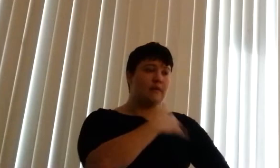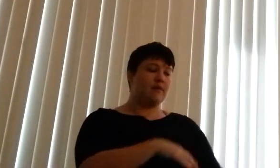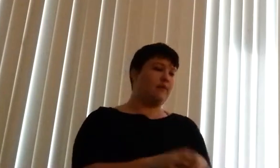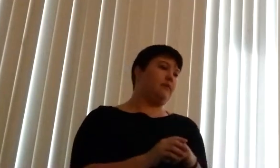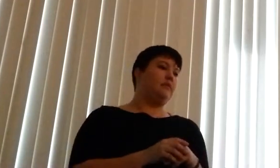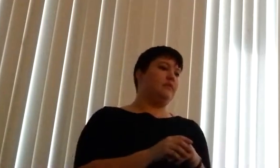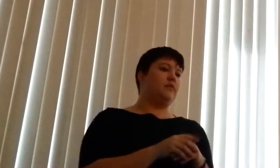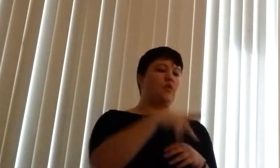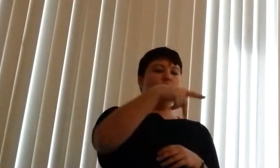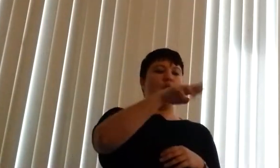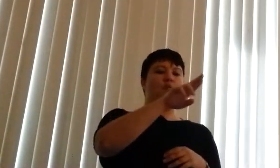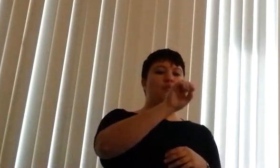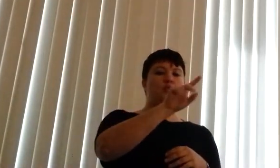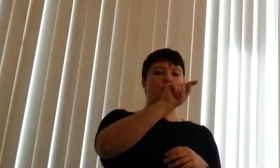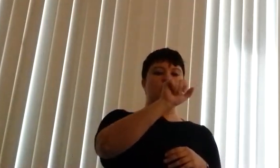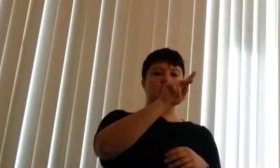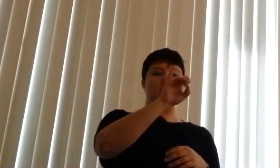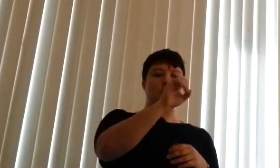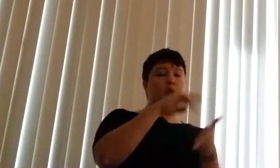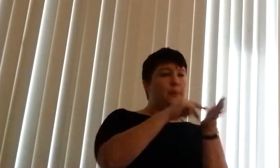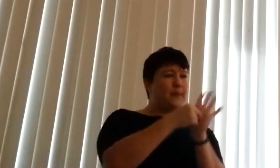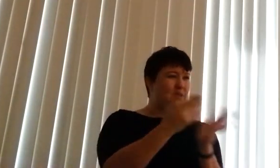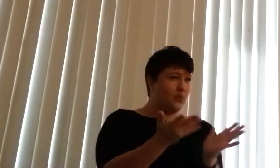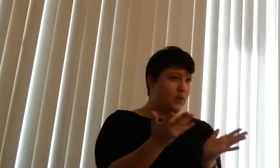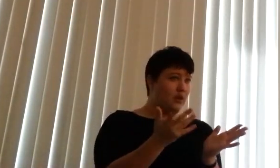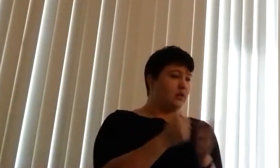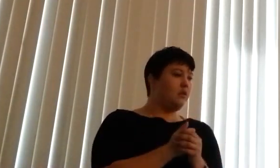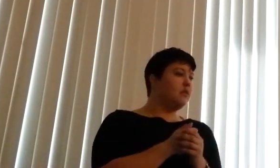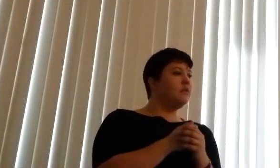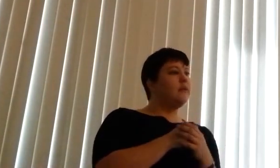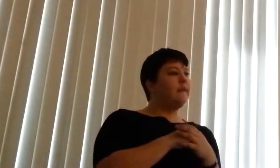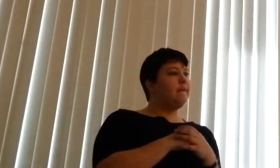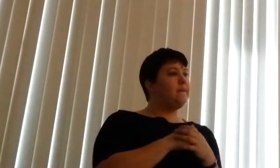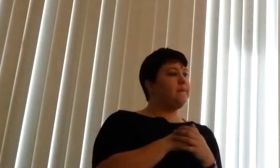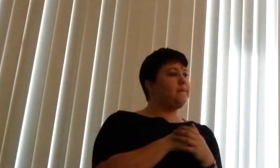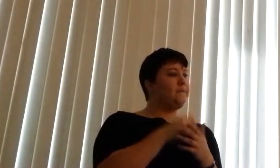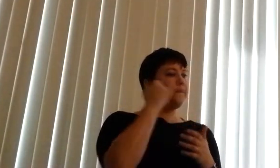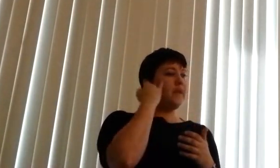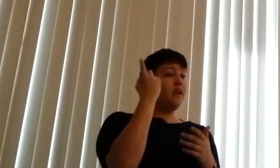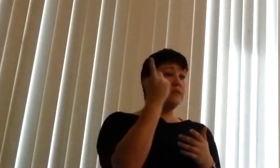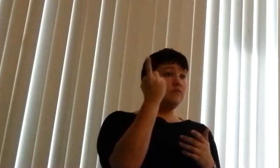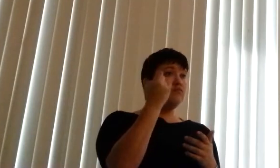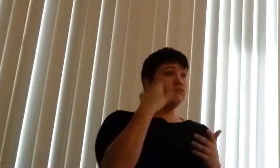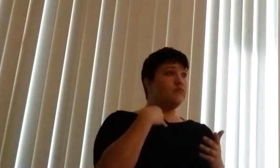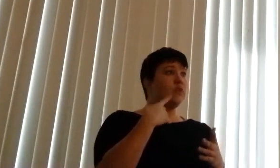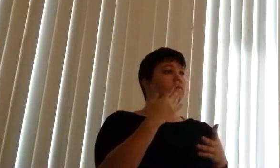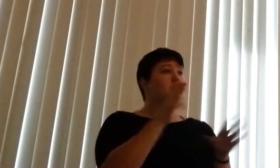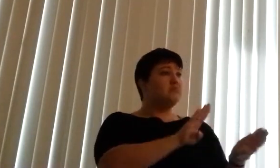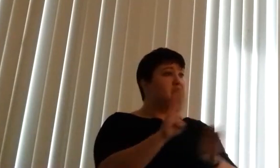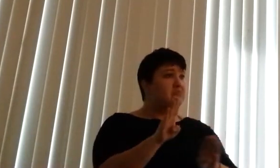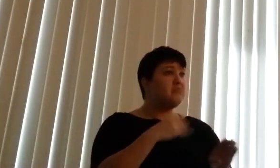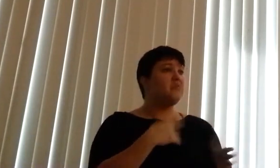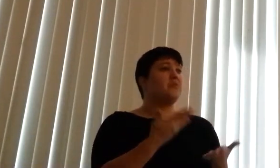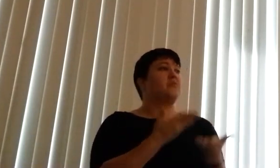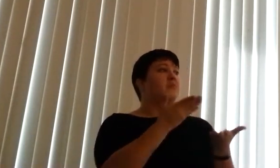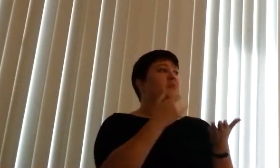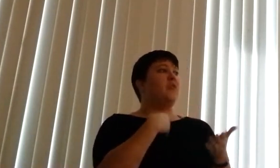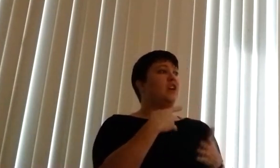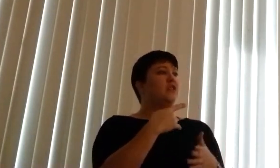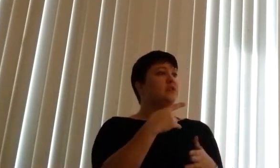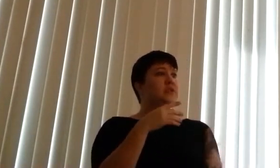tanto means, what I mean to say here is that if someone's treatment fails to respect another's